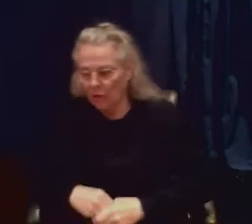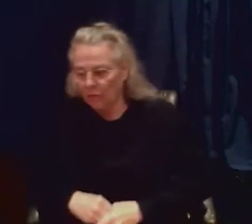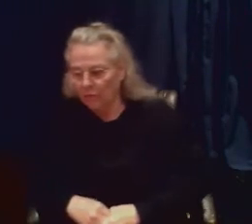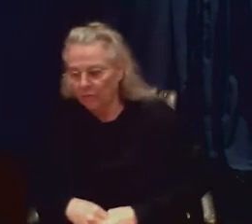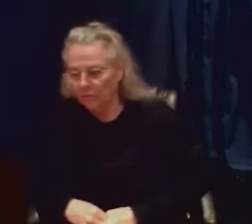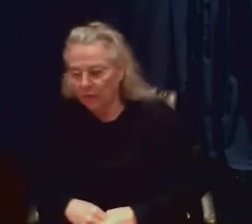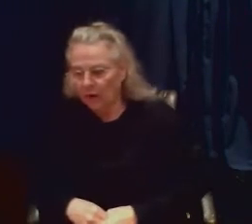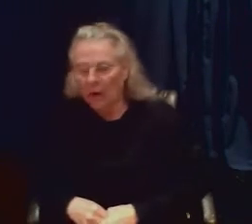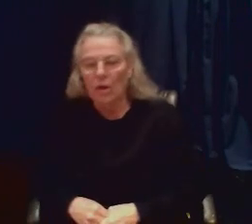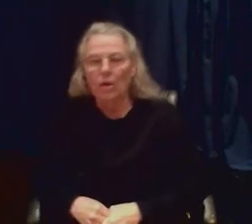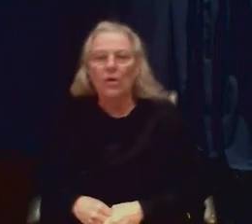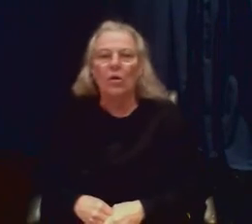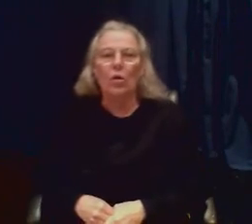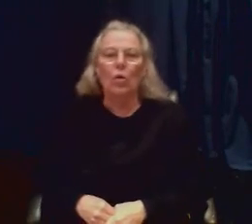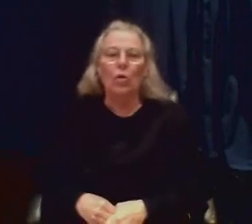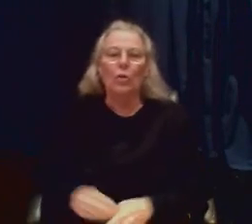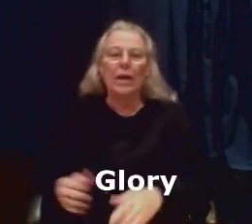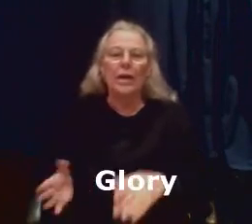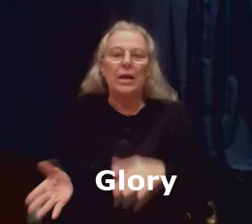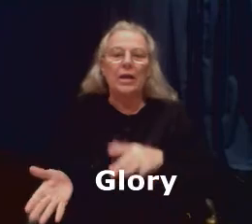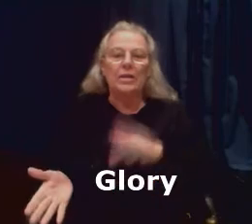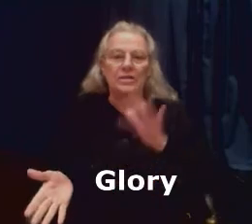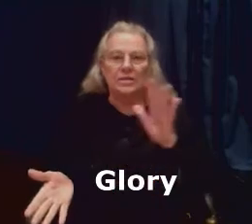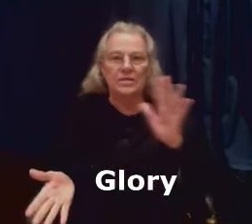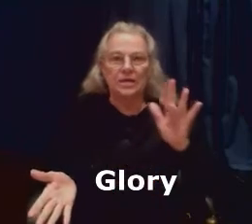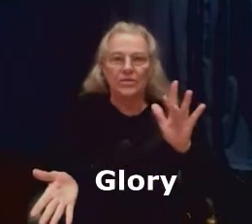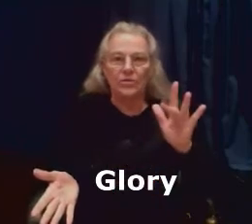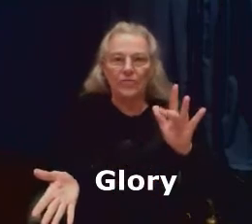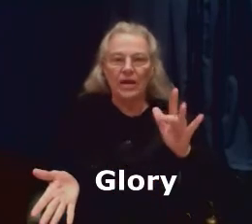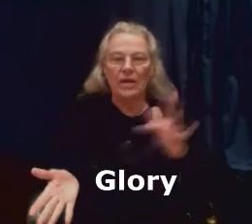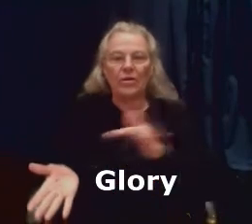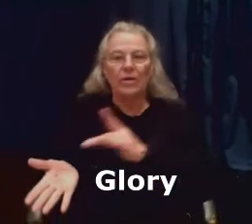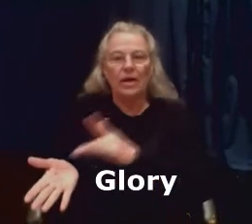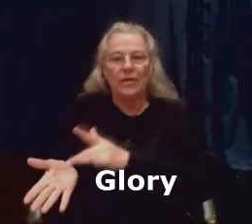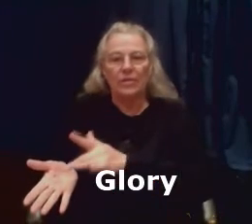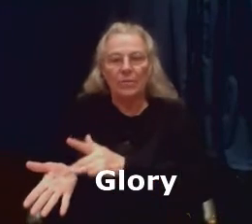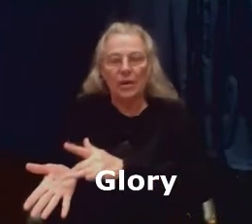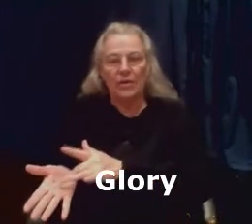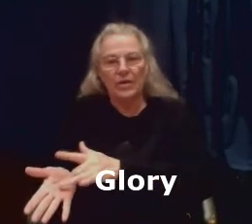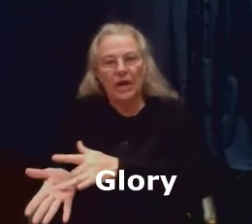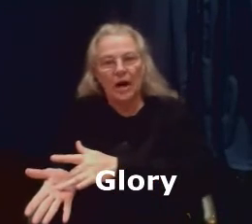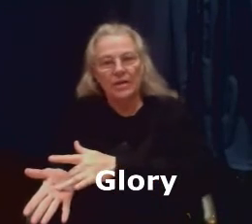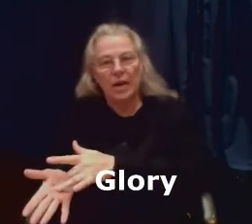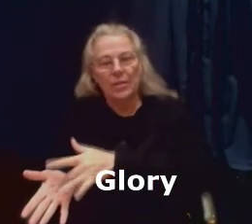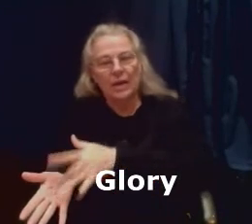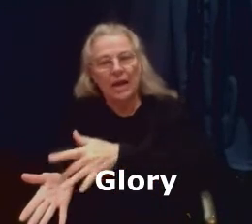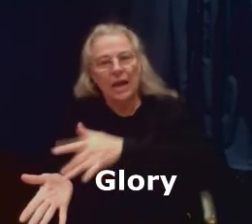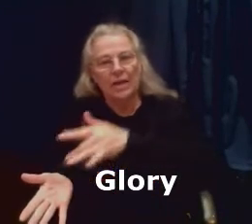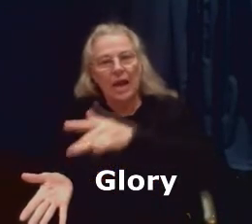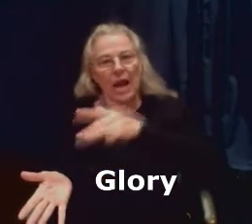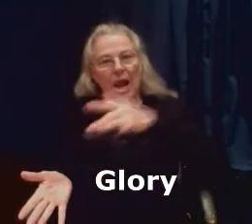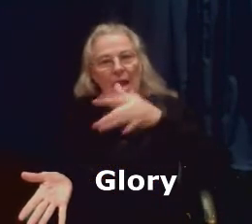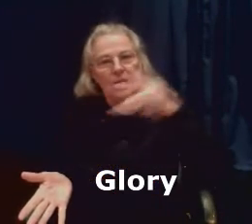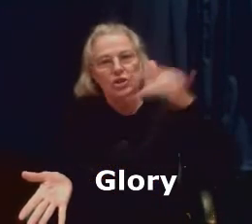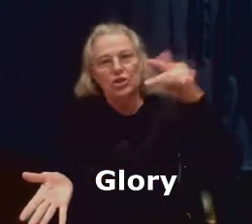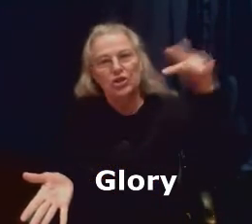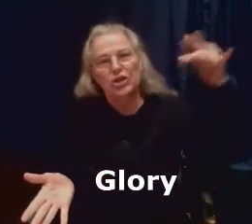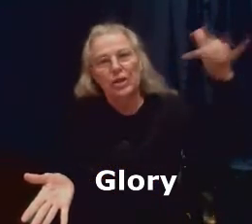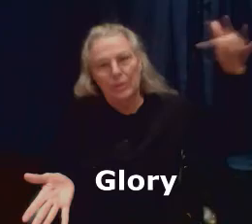downward. Glory, center finger in the middle of the non-dominant hand, and it